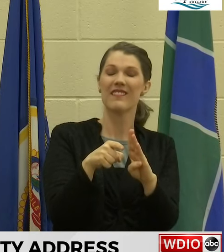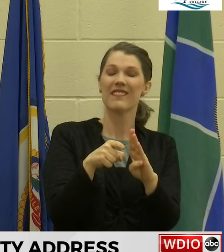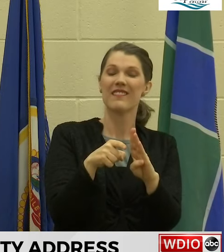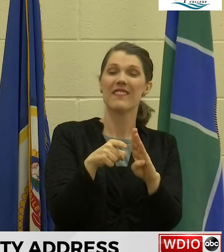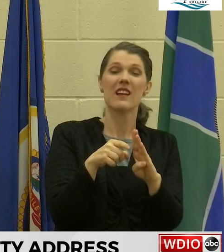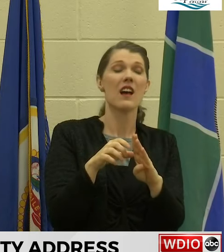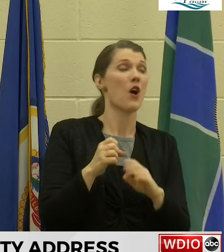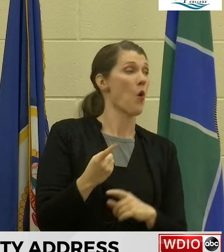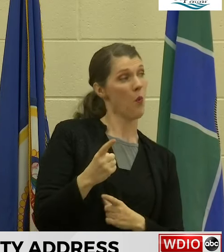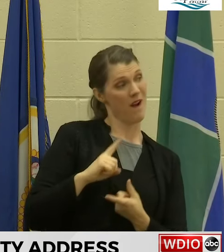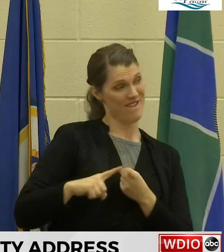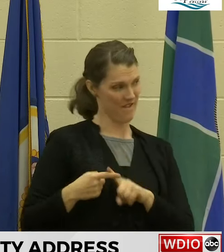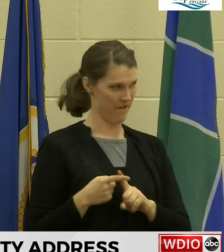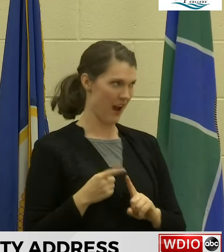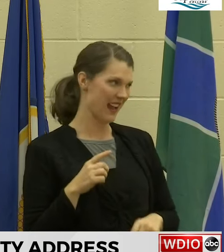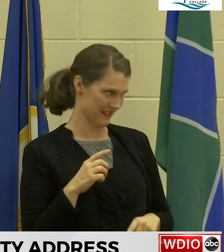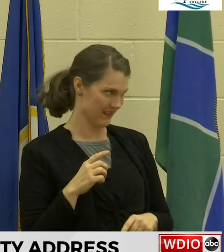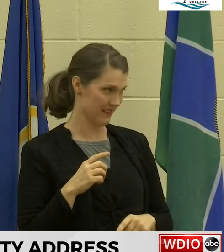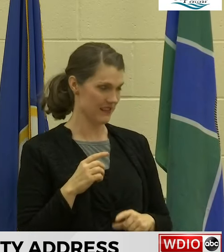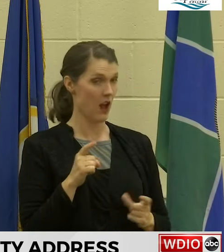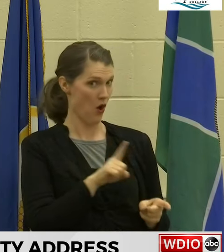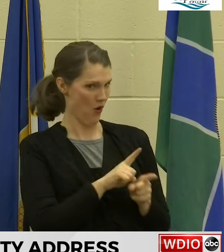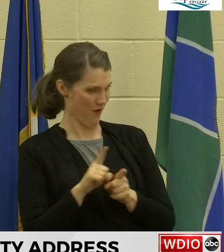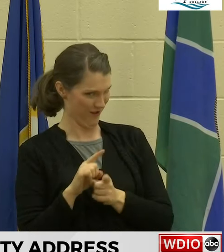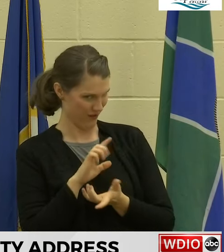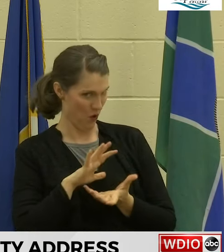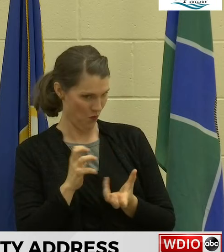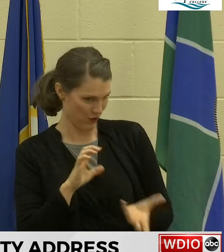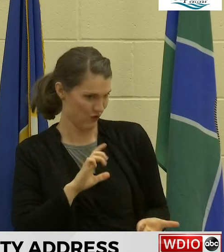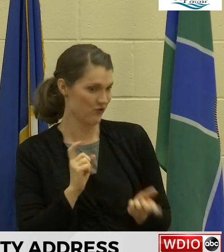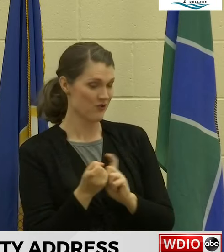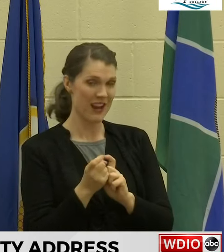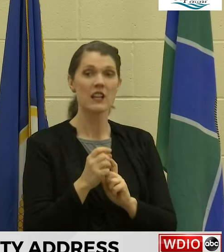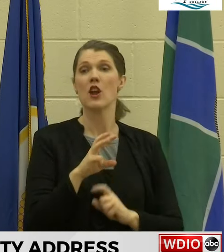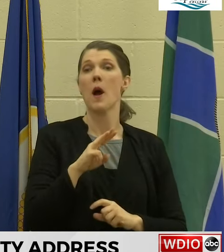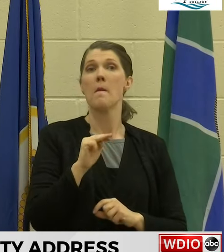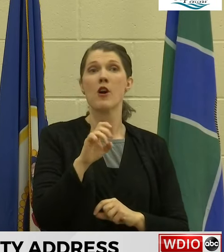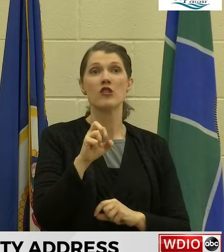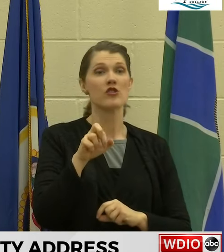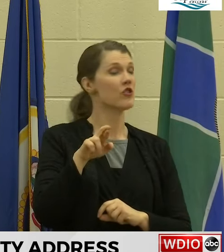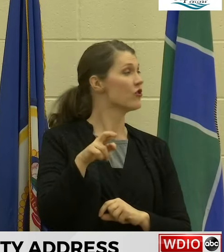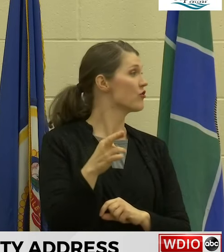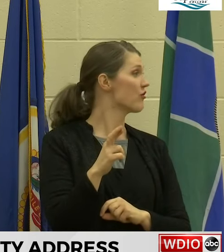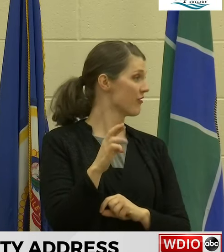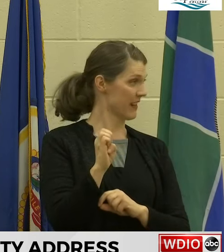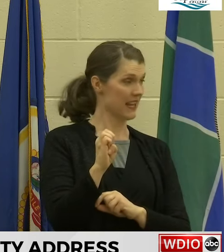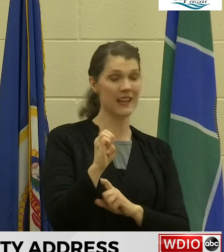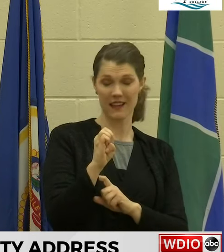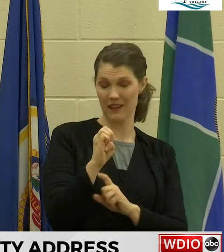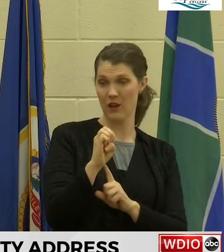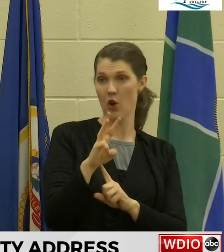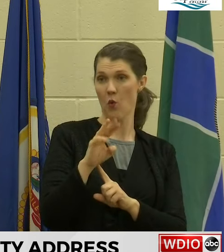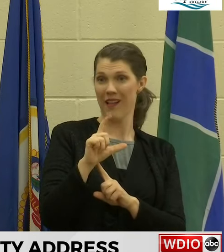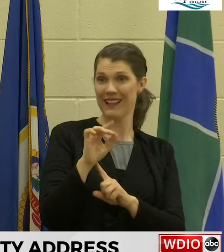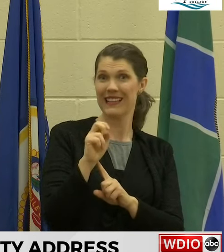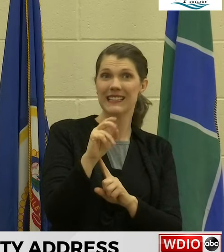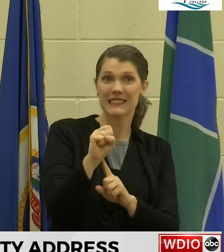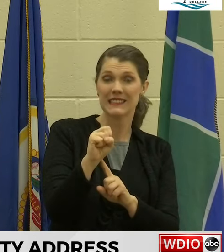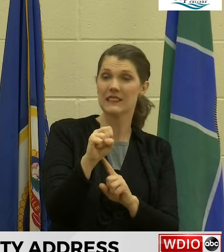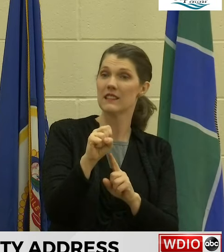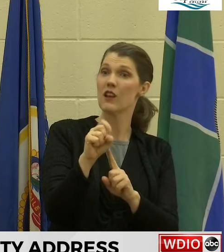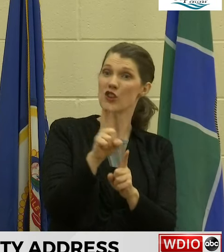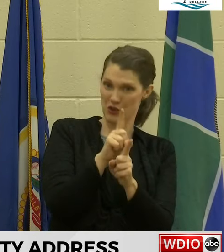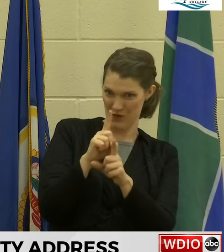Ruth's friend and co-conspirator for change, Marjorie Wilkins, was an African-American community